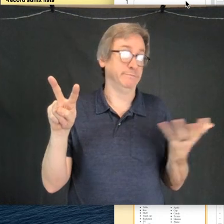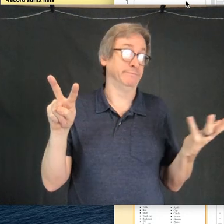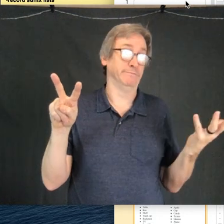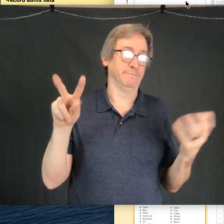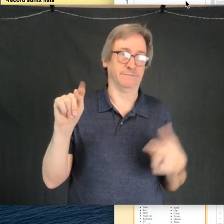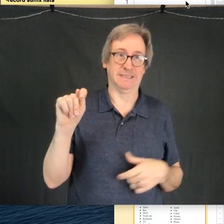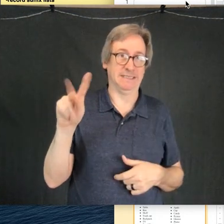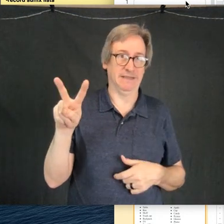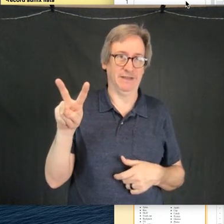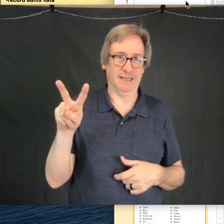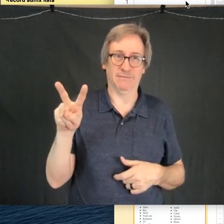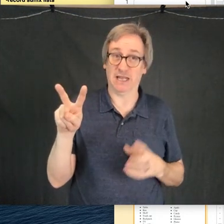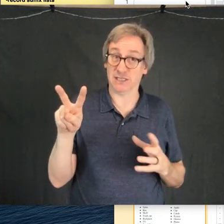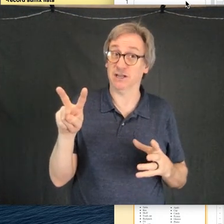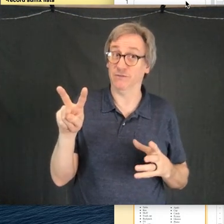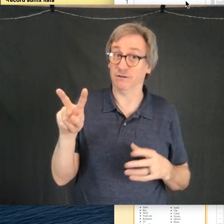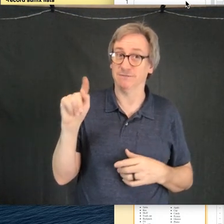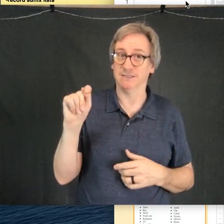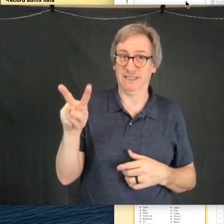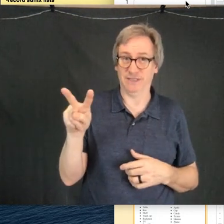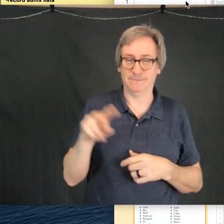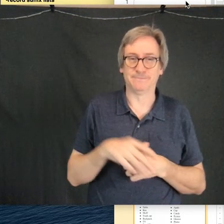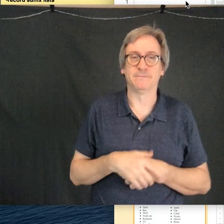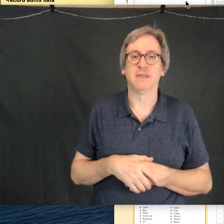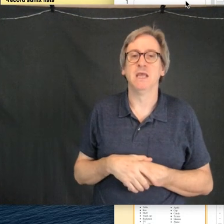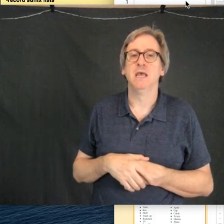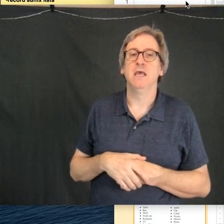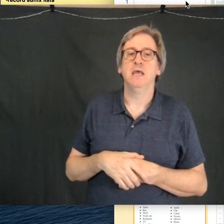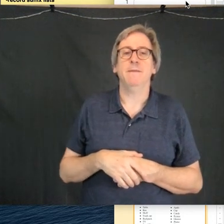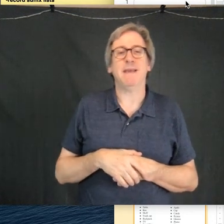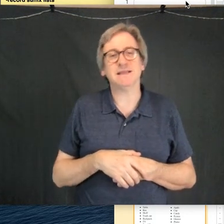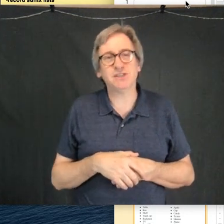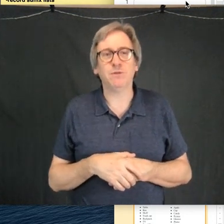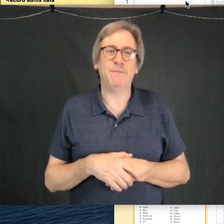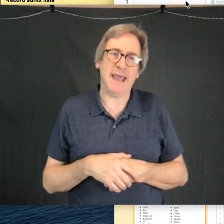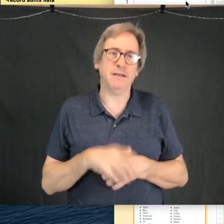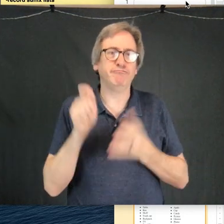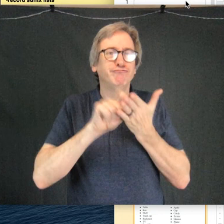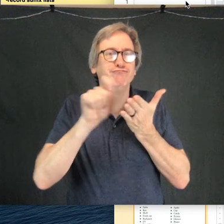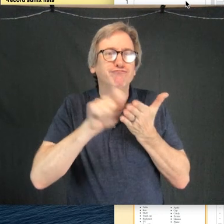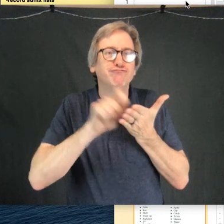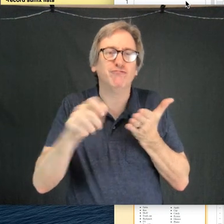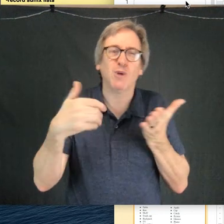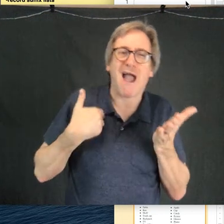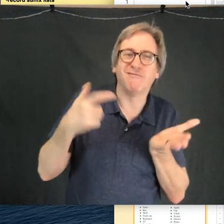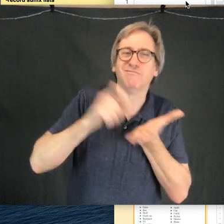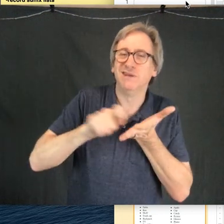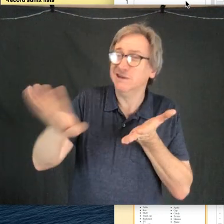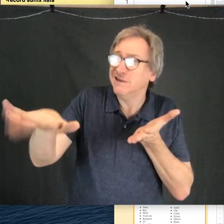TV. That's a tough one, right? TV. Pencil, pen.